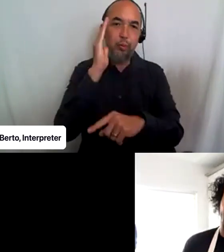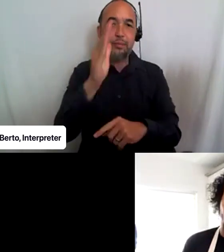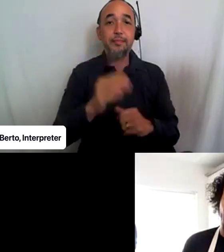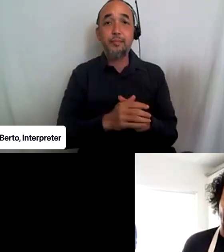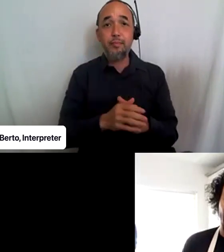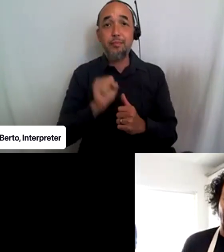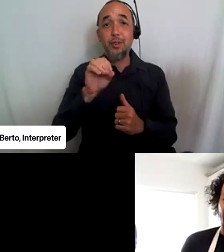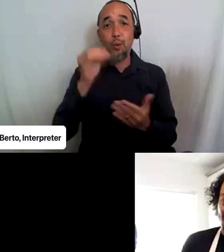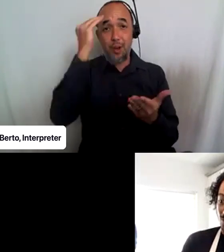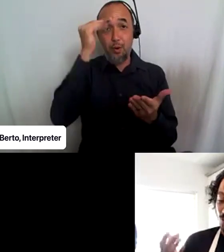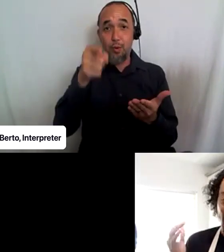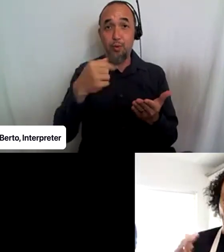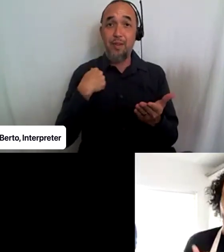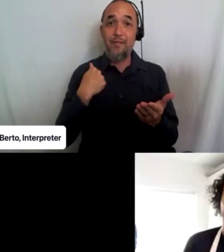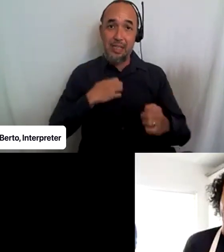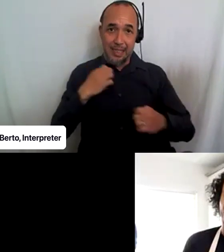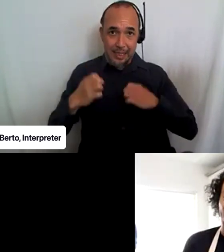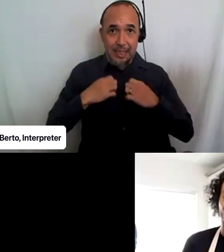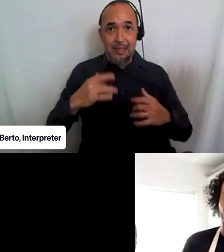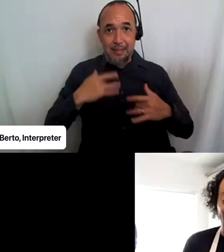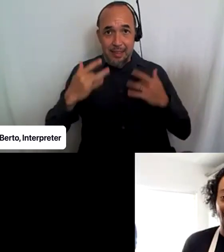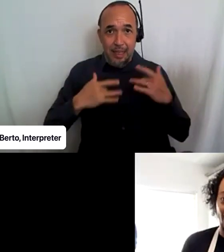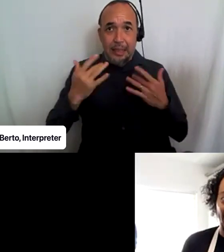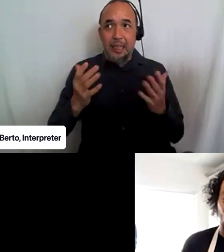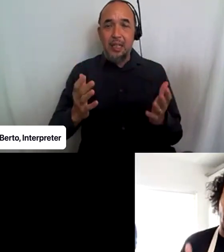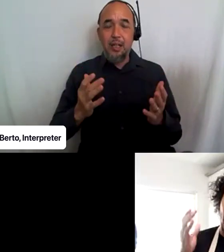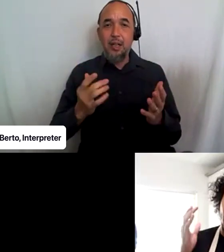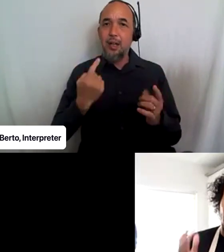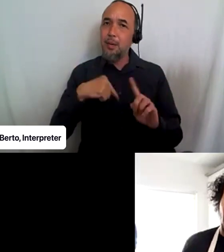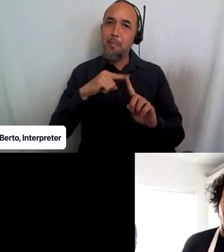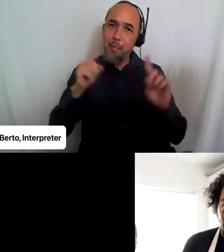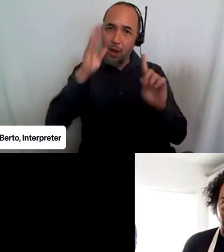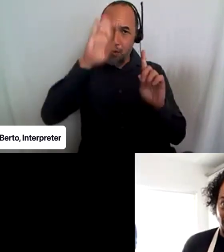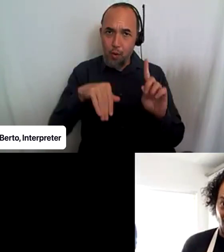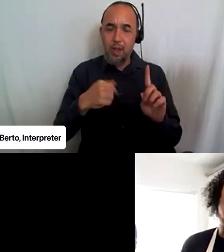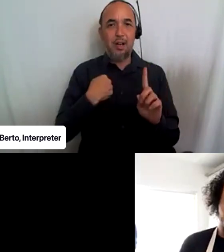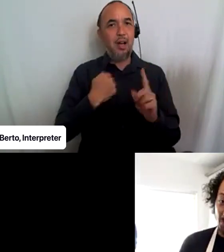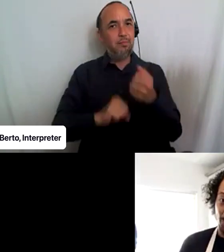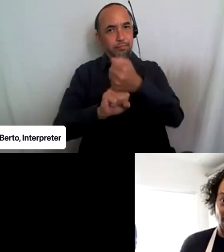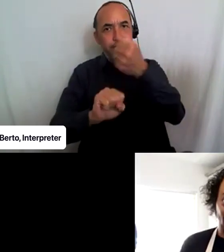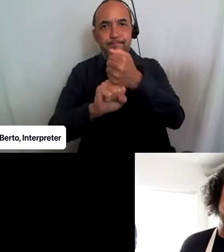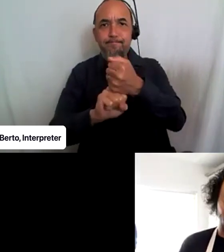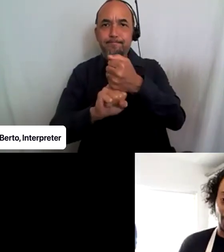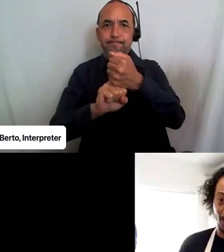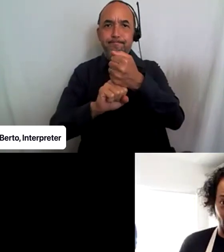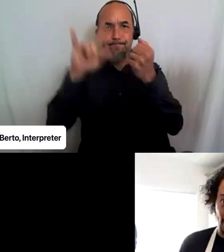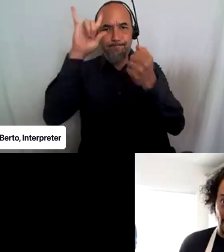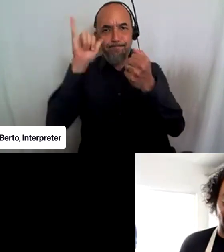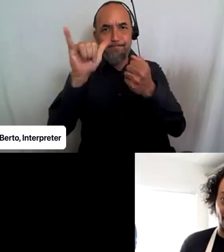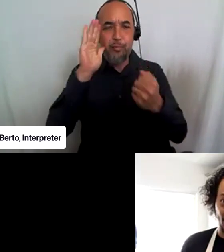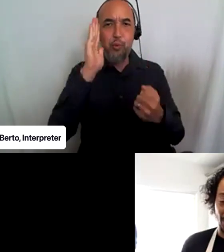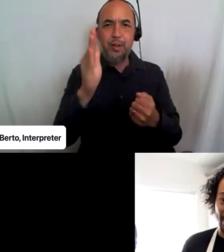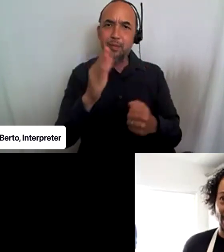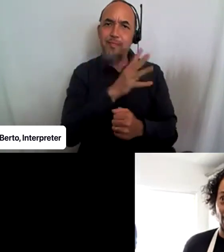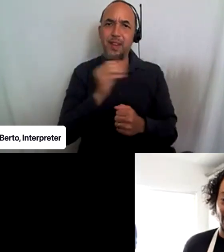have your back. This crew that is all here today will always have your back. You are not alone. We will get through this. We've been through worse before.